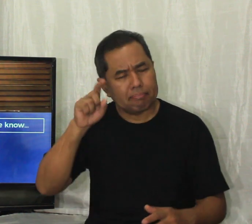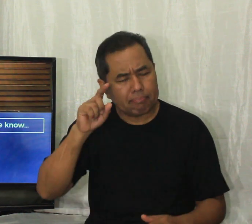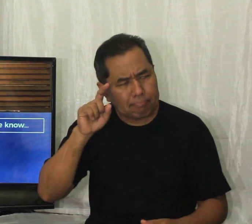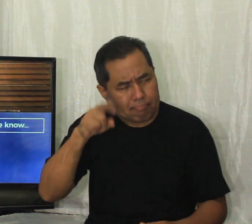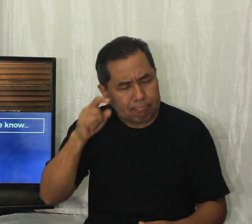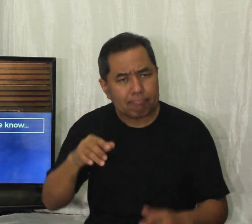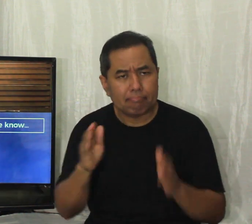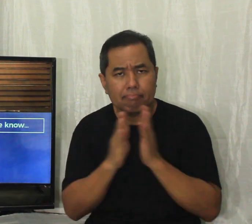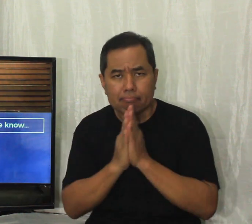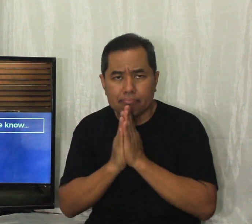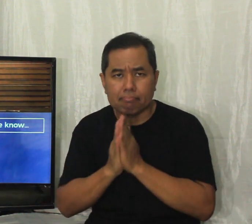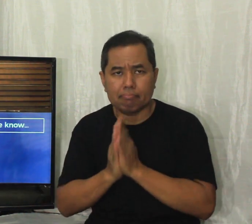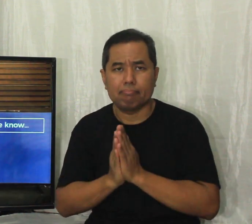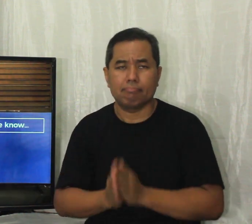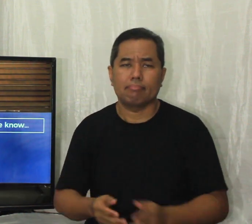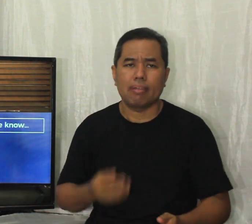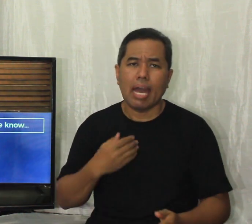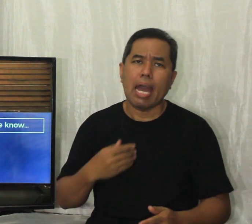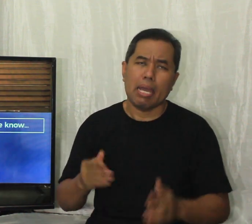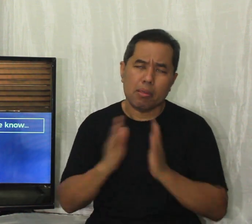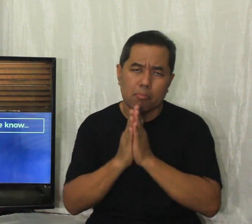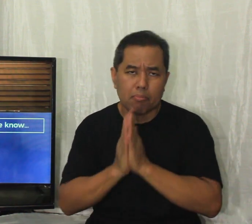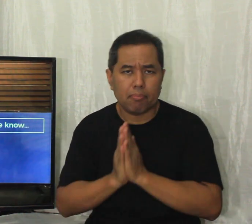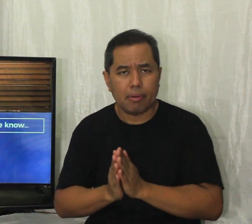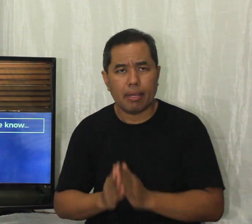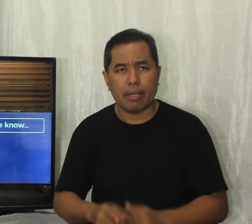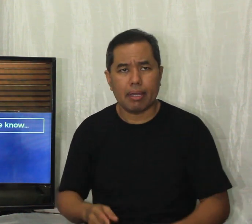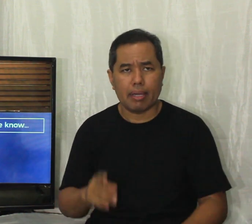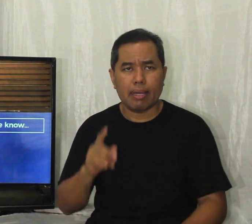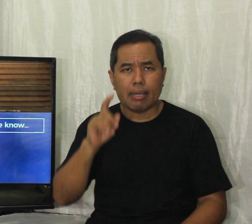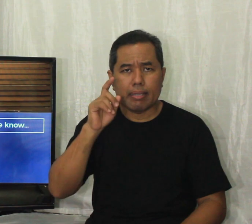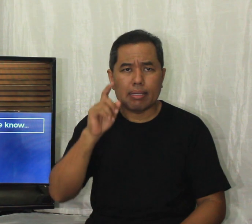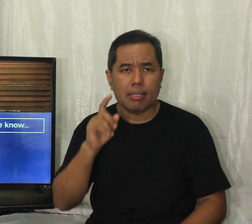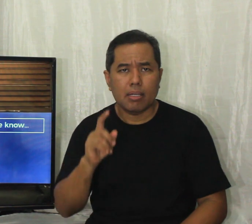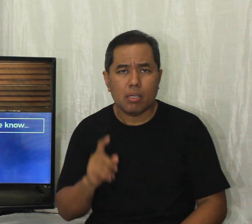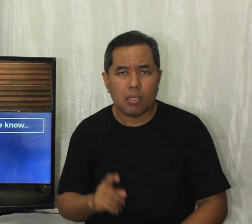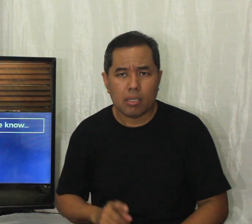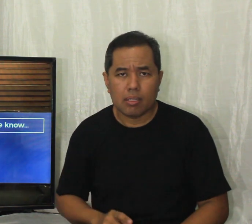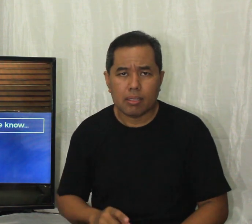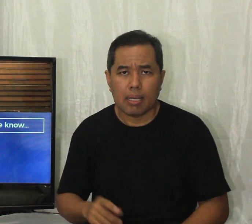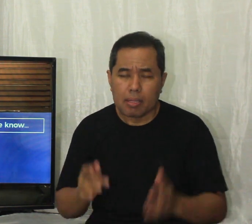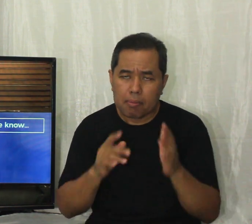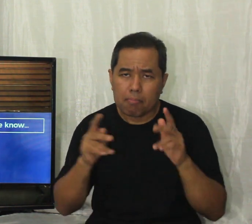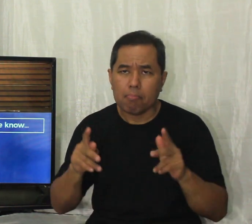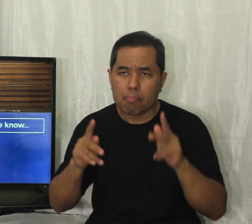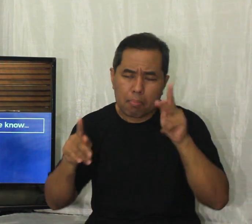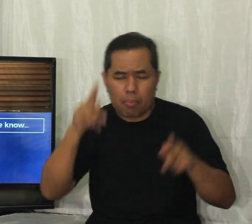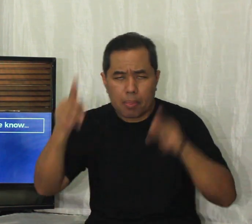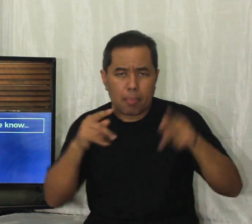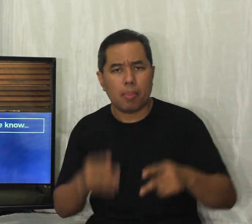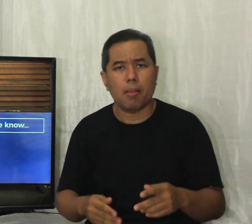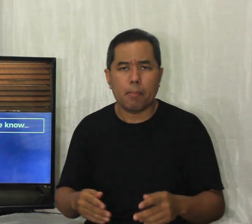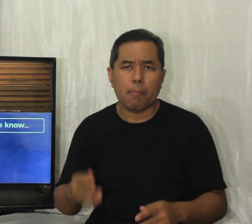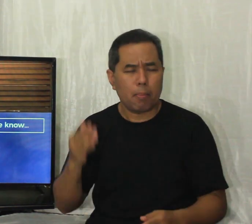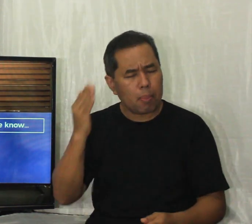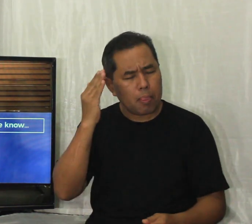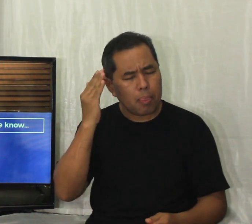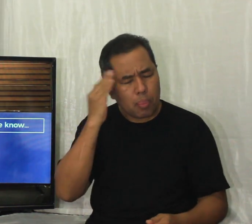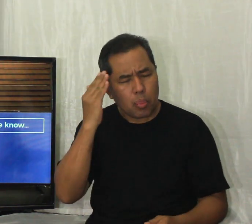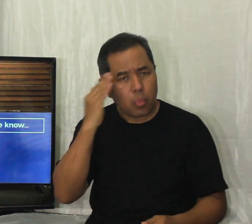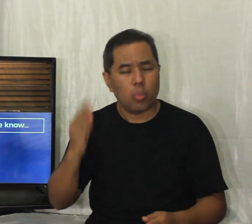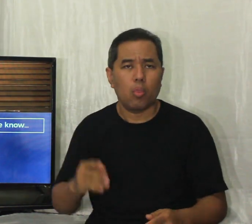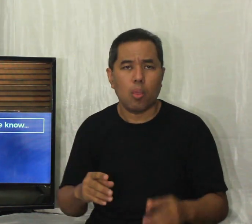to pray that more will come to know Jesus, but I don't need to be afraid about these things happening. Why? Because